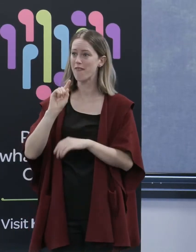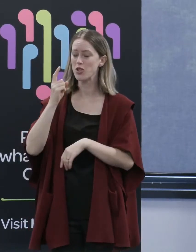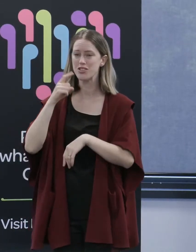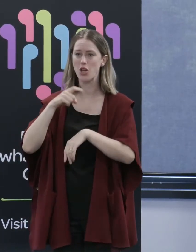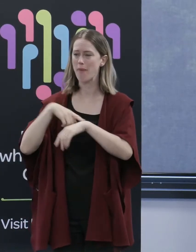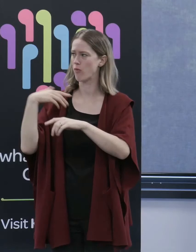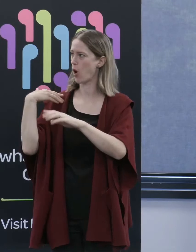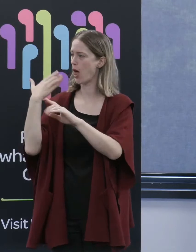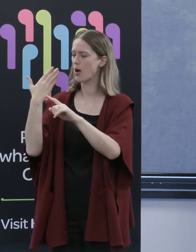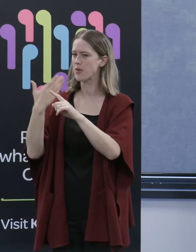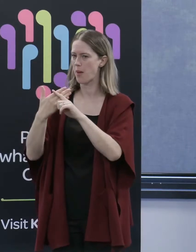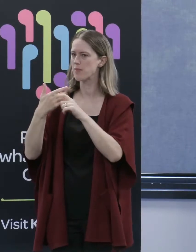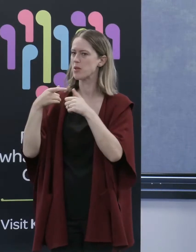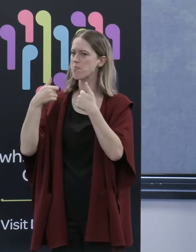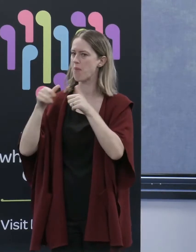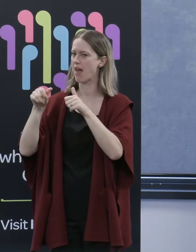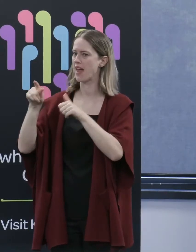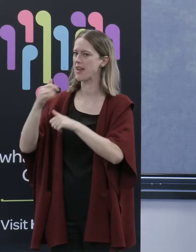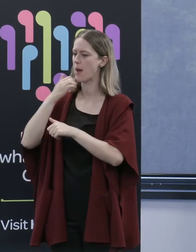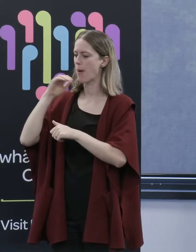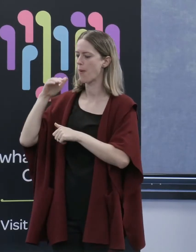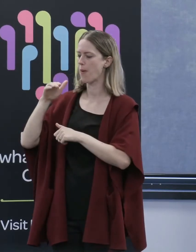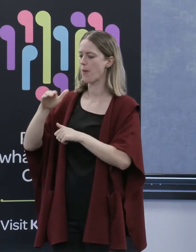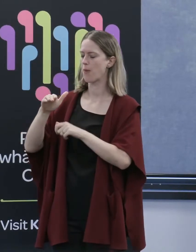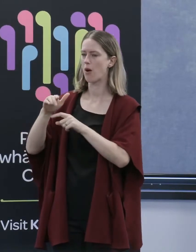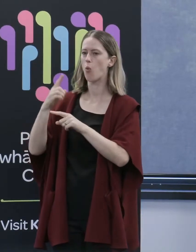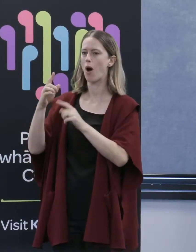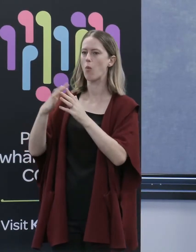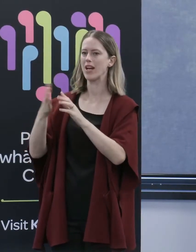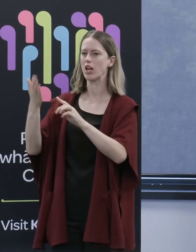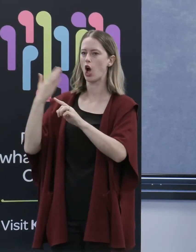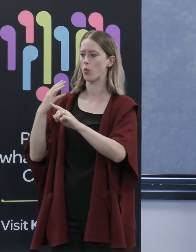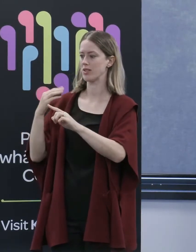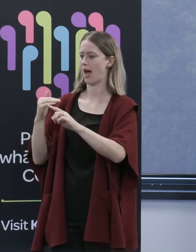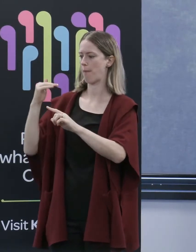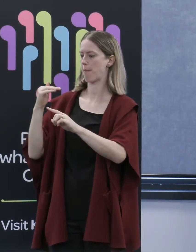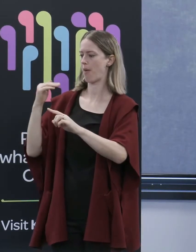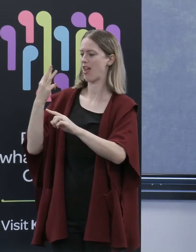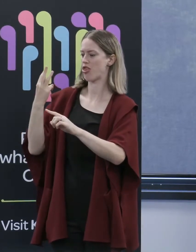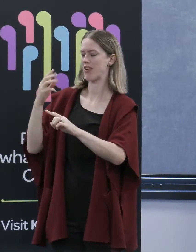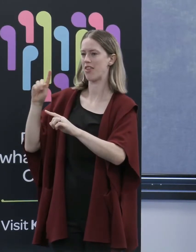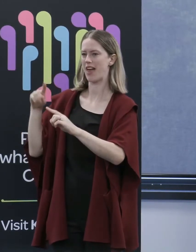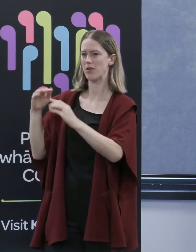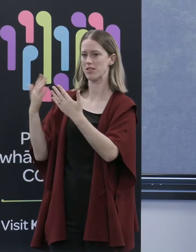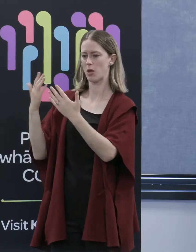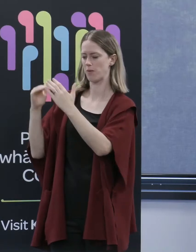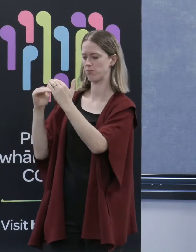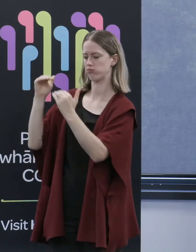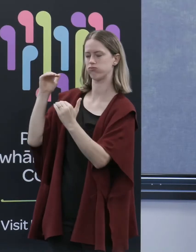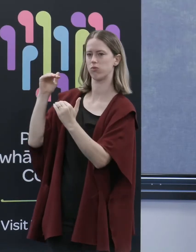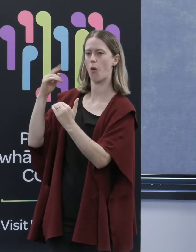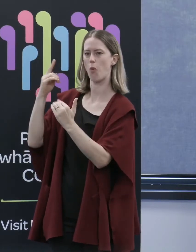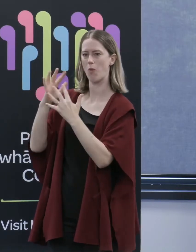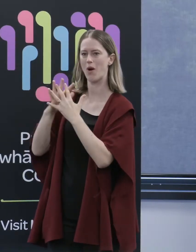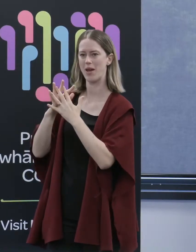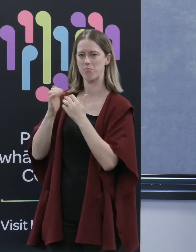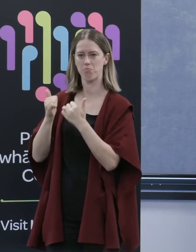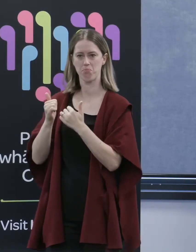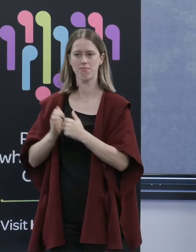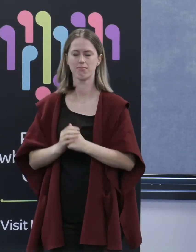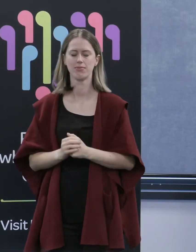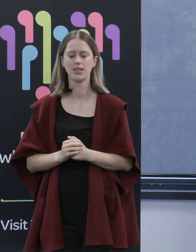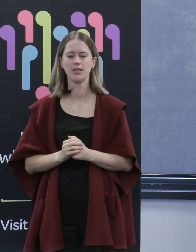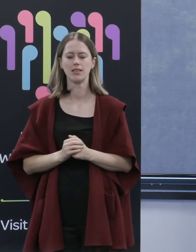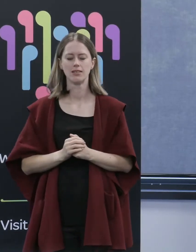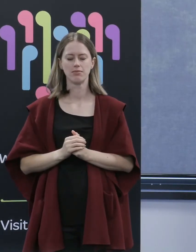cases a day for quite some time, and a week ago it was 3,000 higher than that at 12,785.